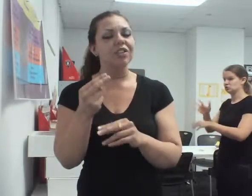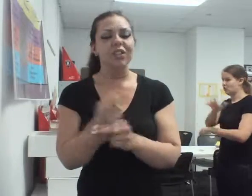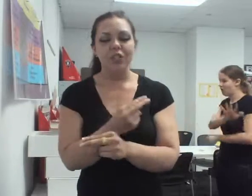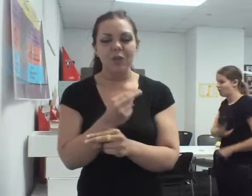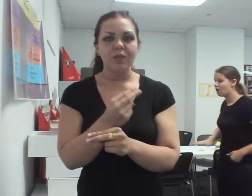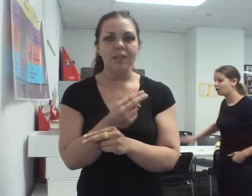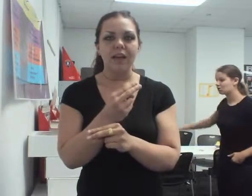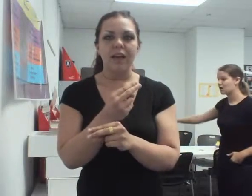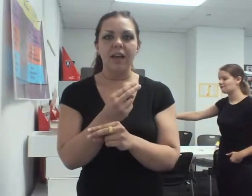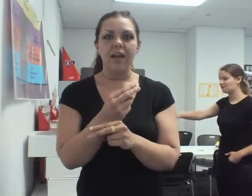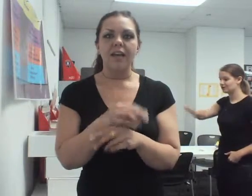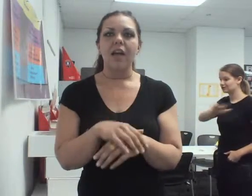the point clear.